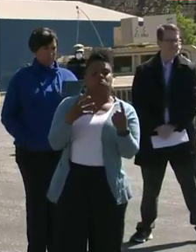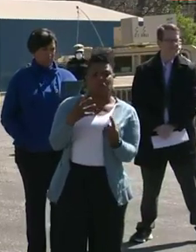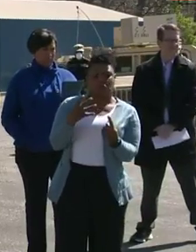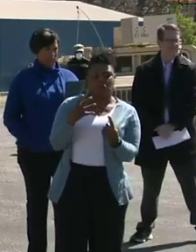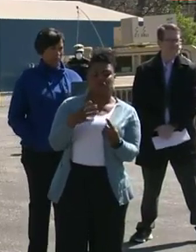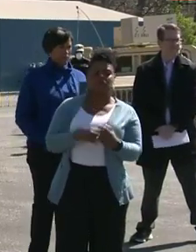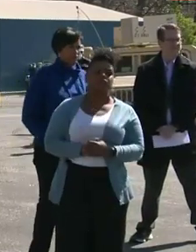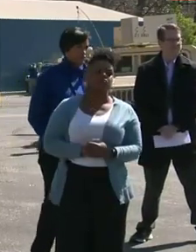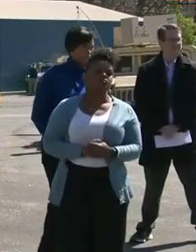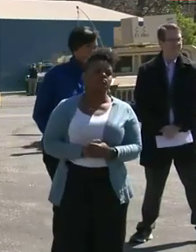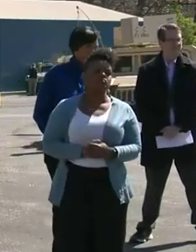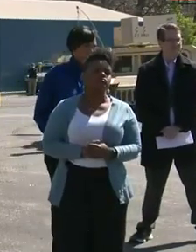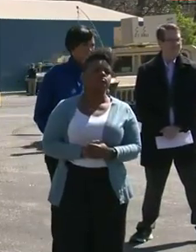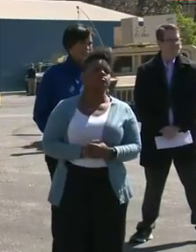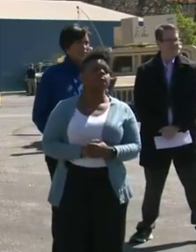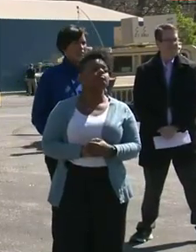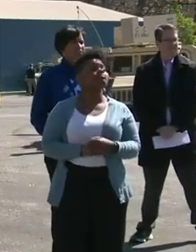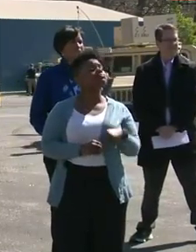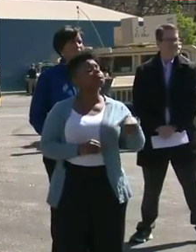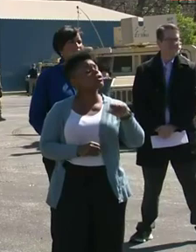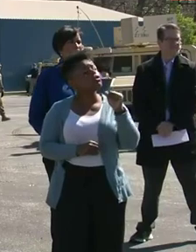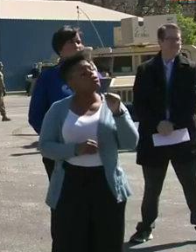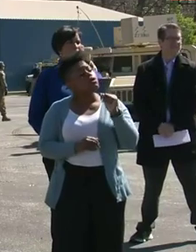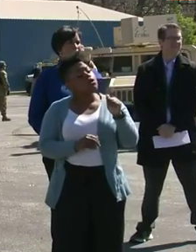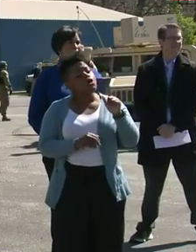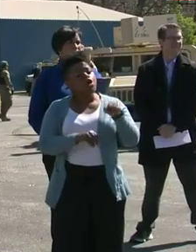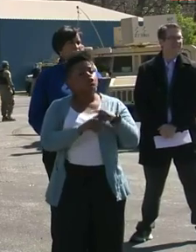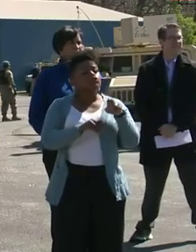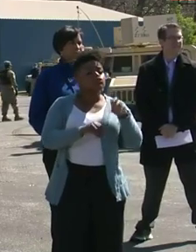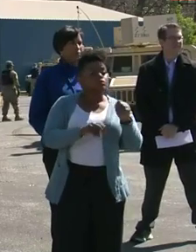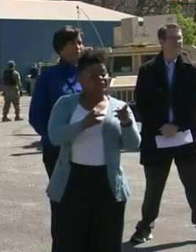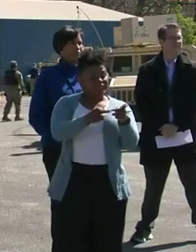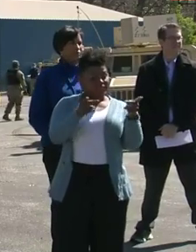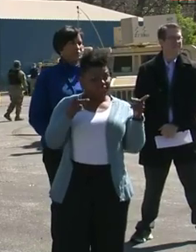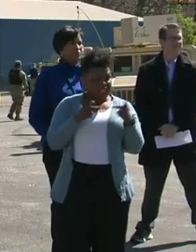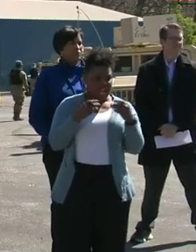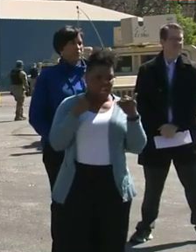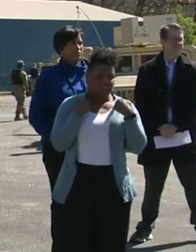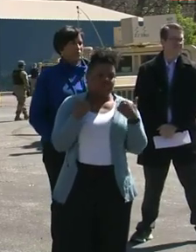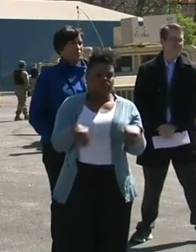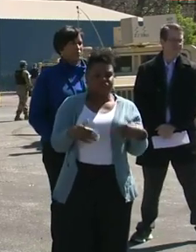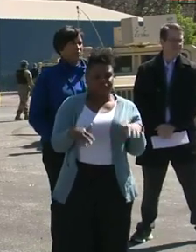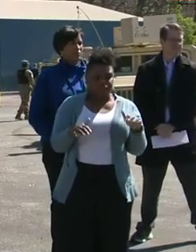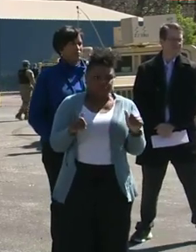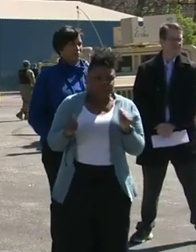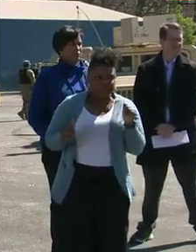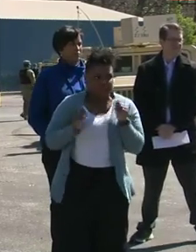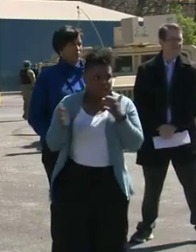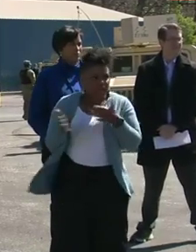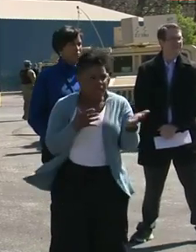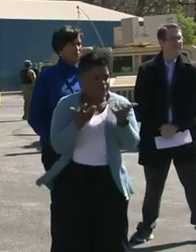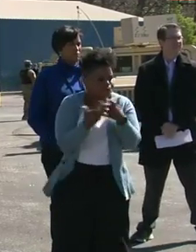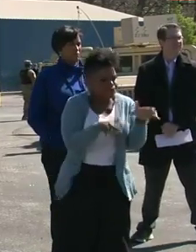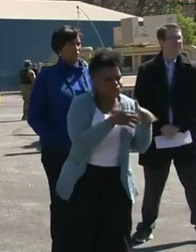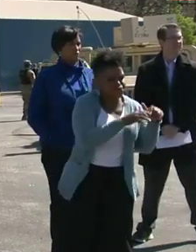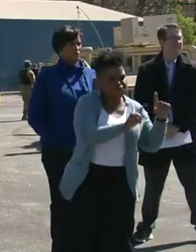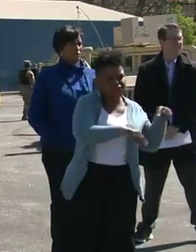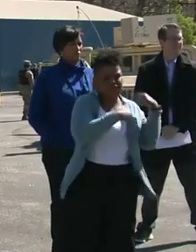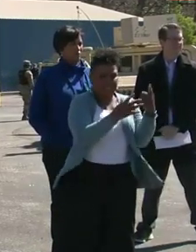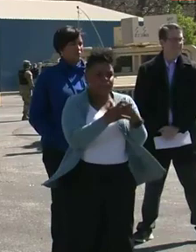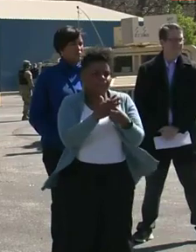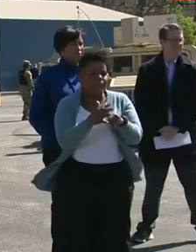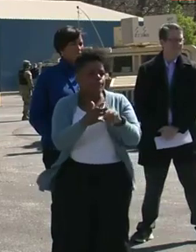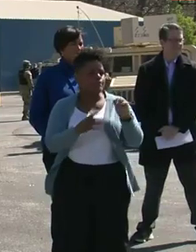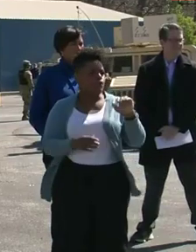our long-term care facilities have had very aggressive plans in place since the beginning of March that include a restriction